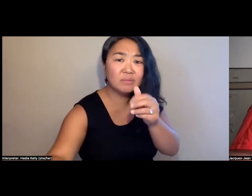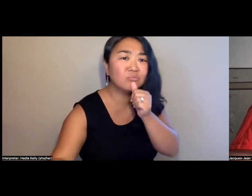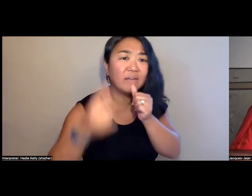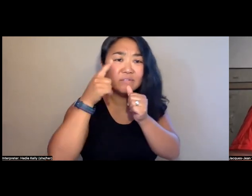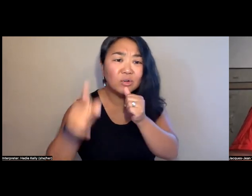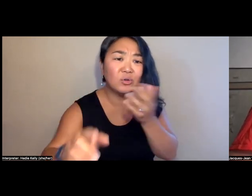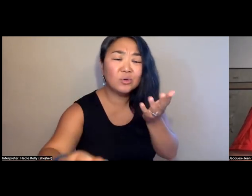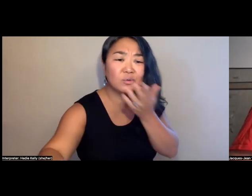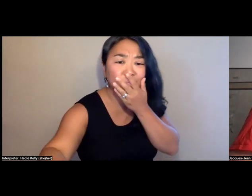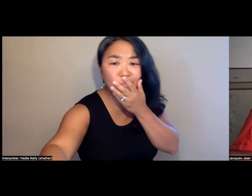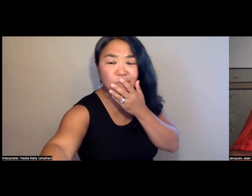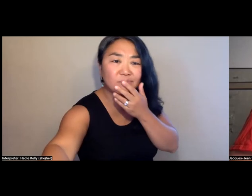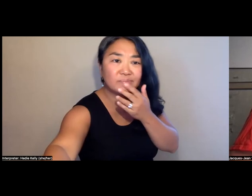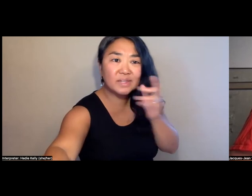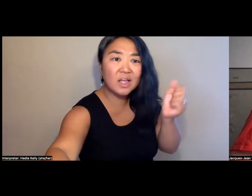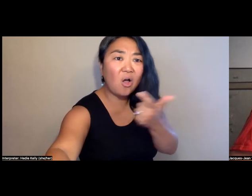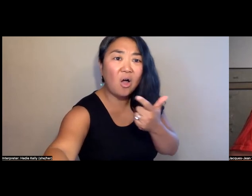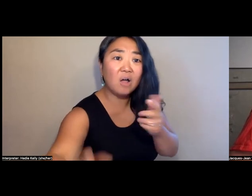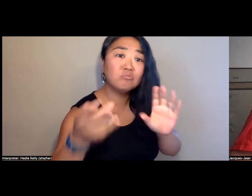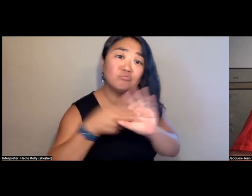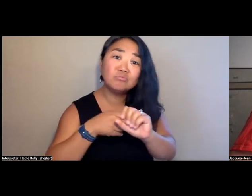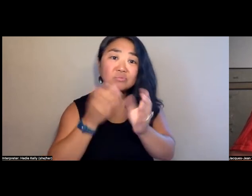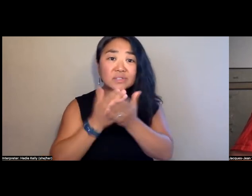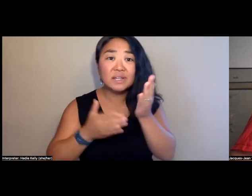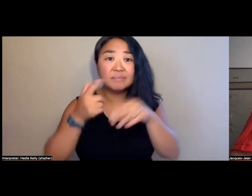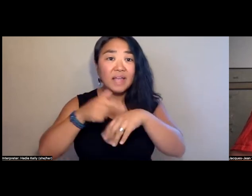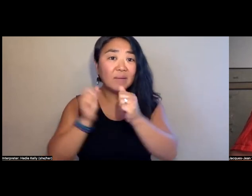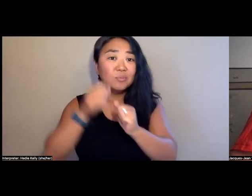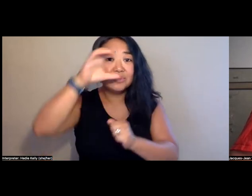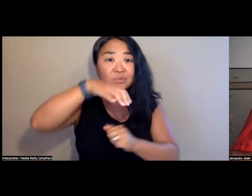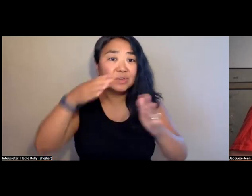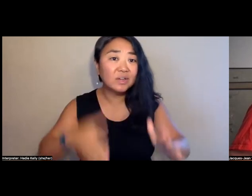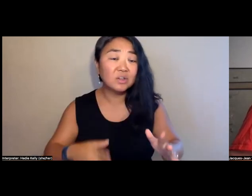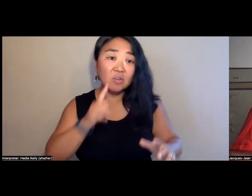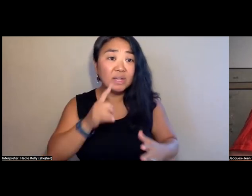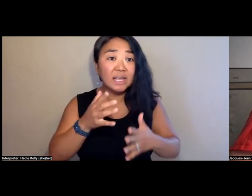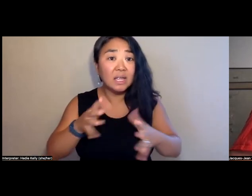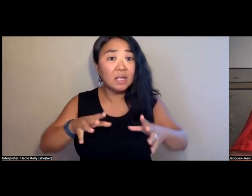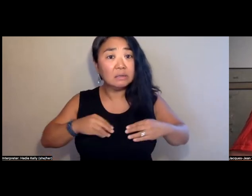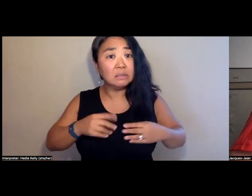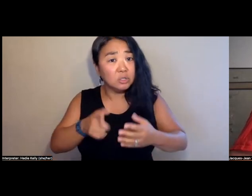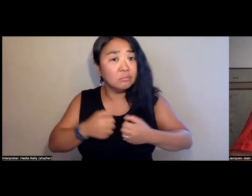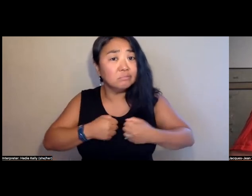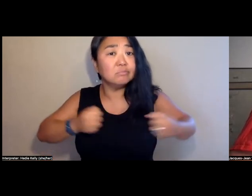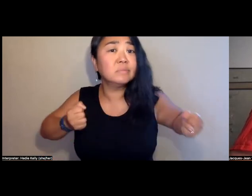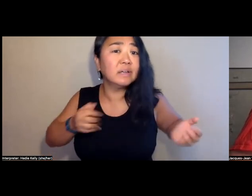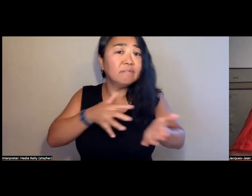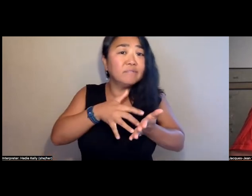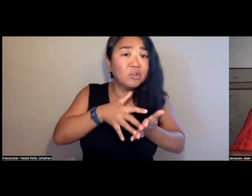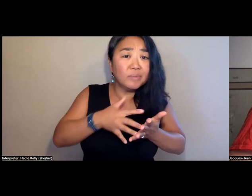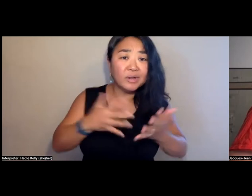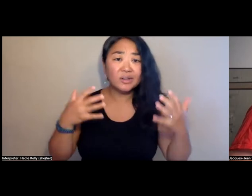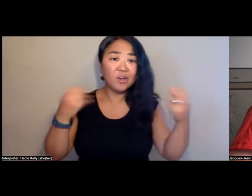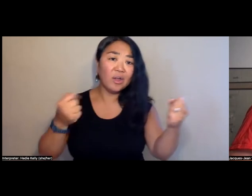but y'all jumped in and spent some time with strangers, and that takes vulnerability and courage, and I appreciate it. So thank